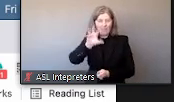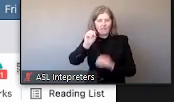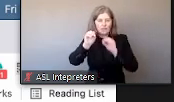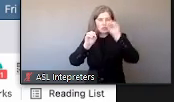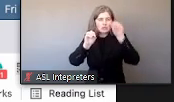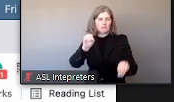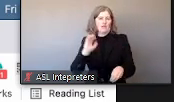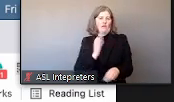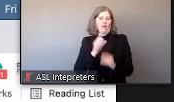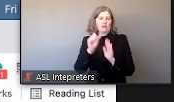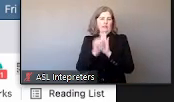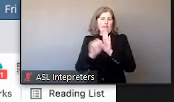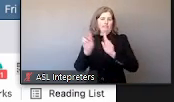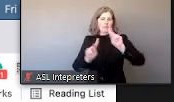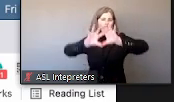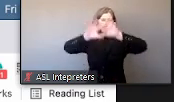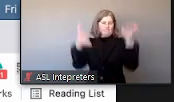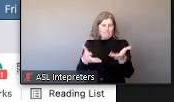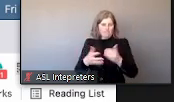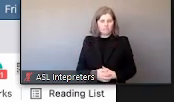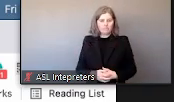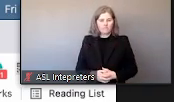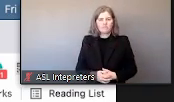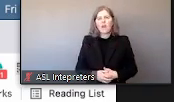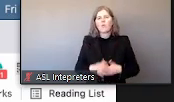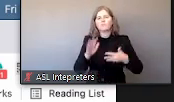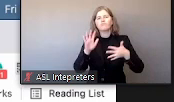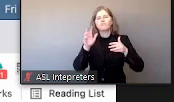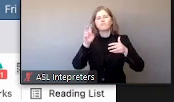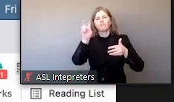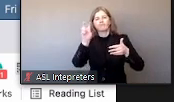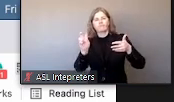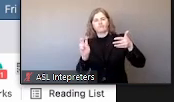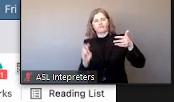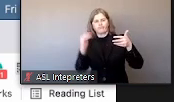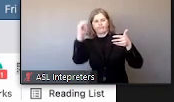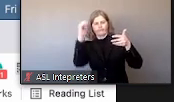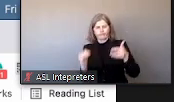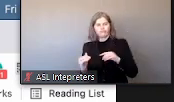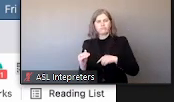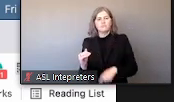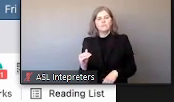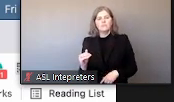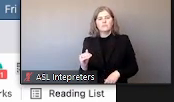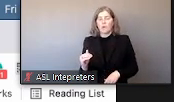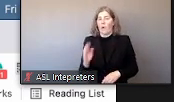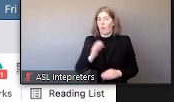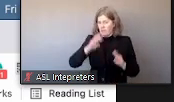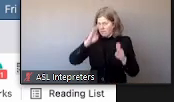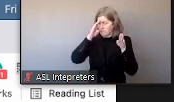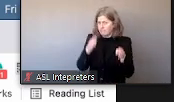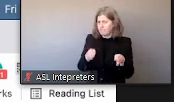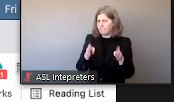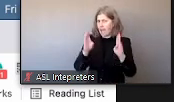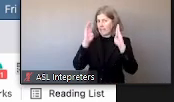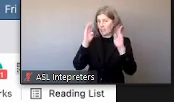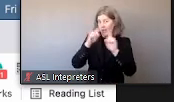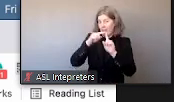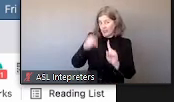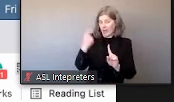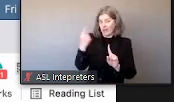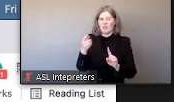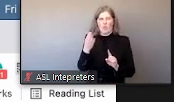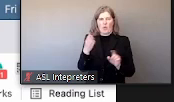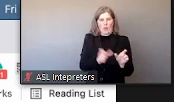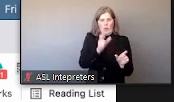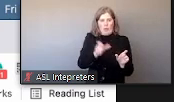state's population. I'm going to skip through just a couple. Another one that we paid a lot of attention to and still do is that if